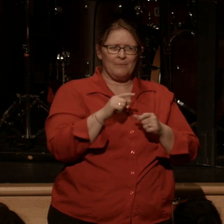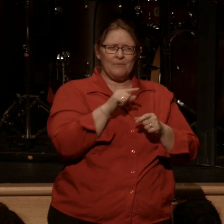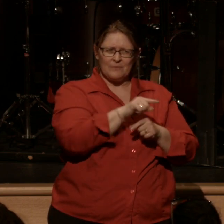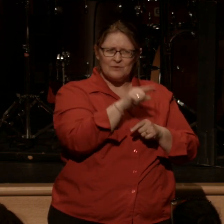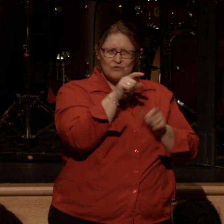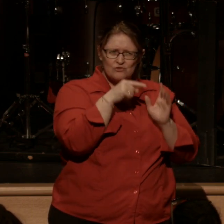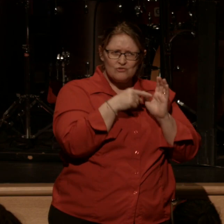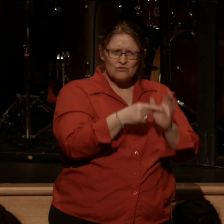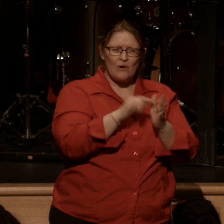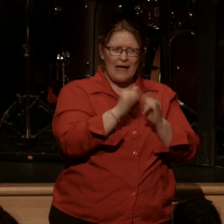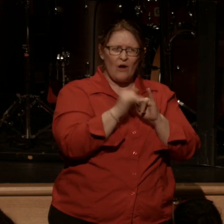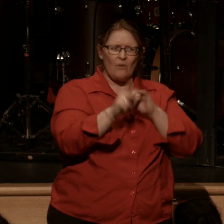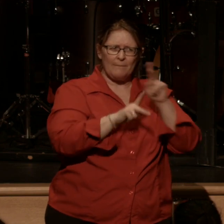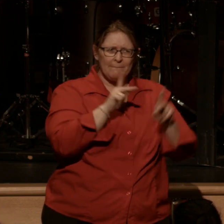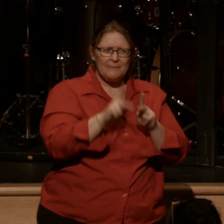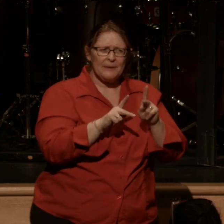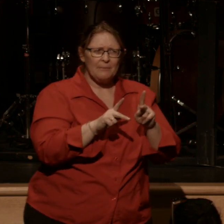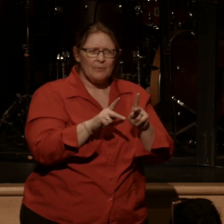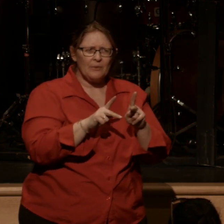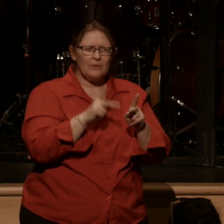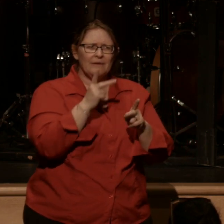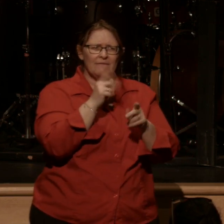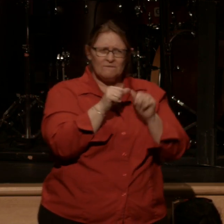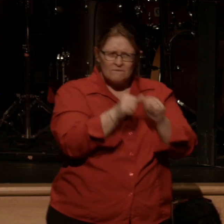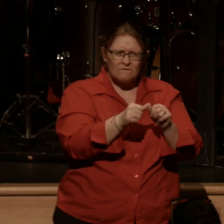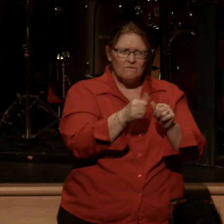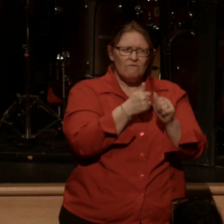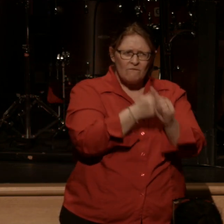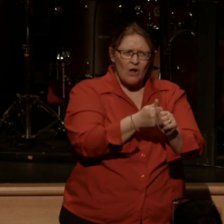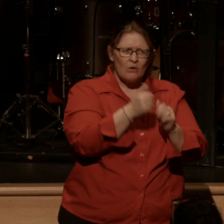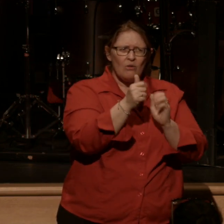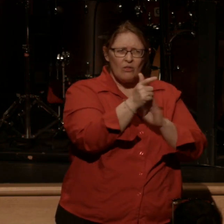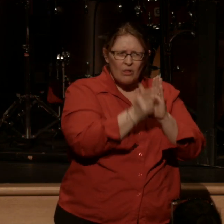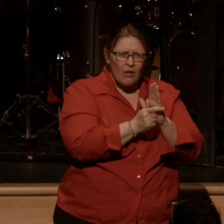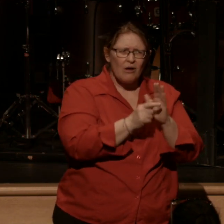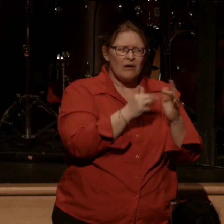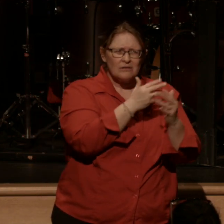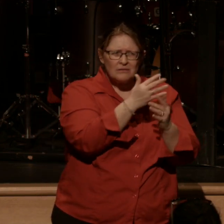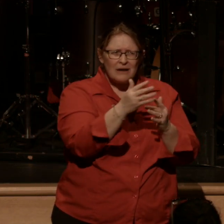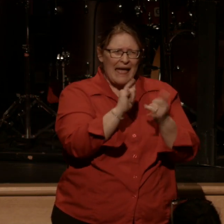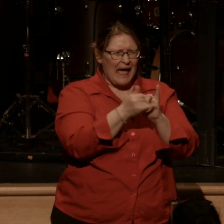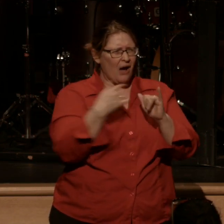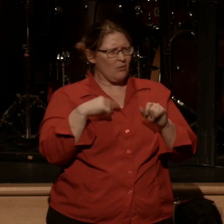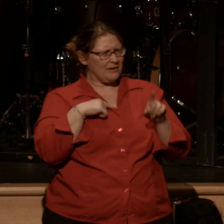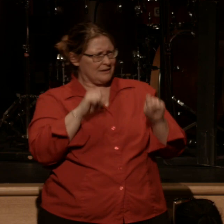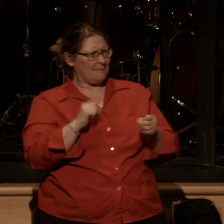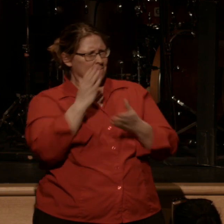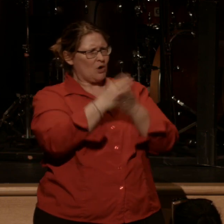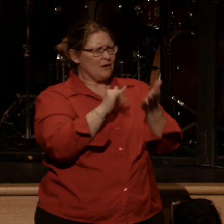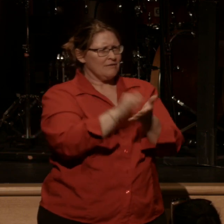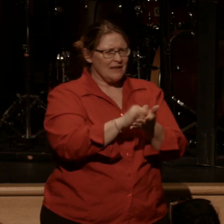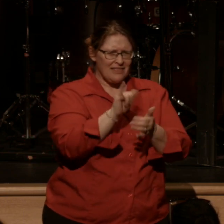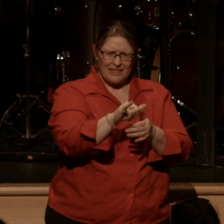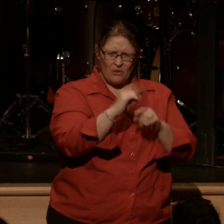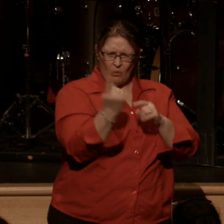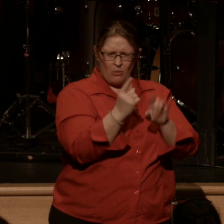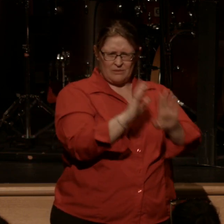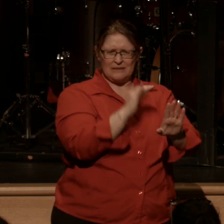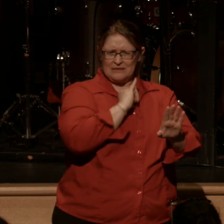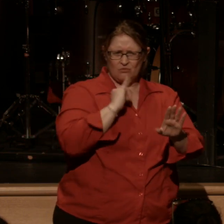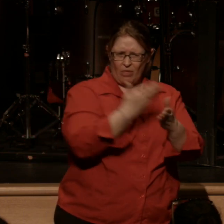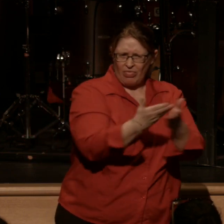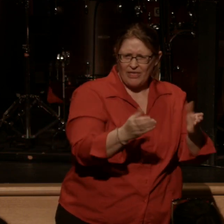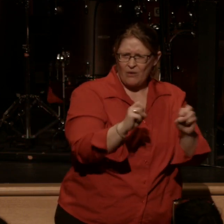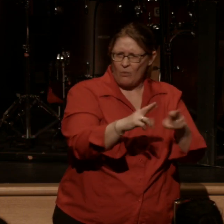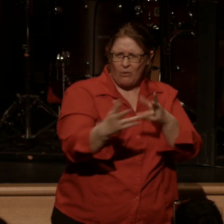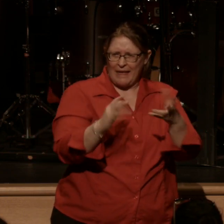to show how they're his people by keeping the law. And so how do we get to be a part of that? Is that just an Israel thing, or